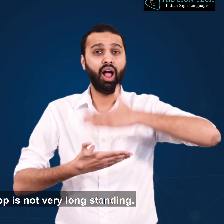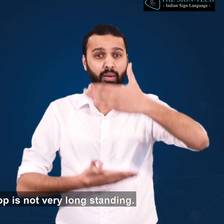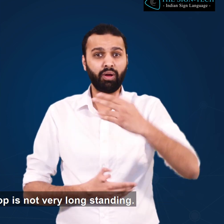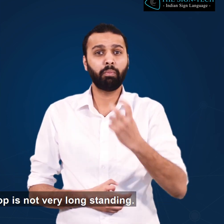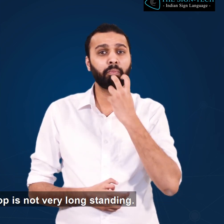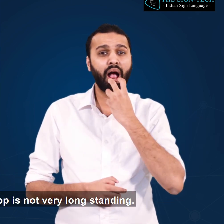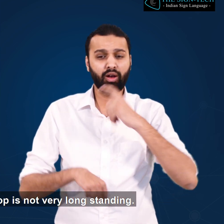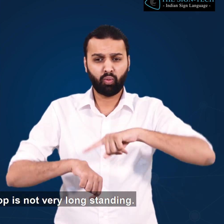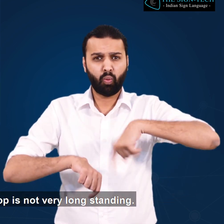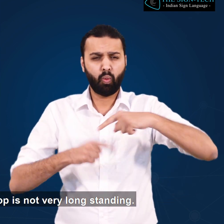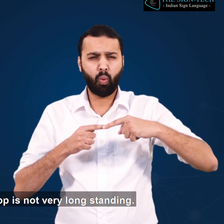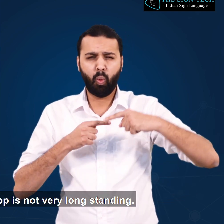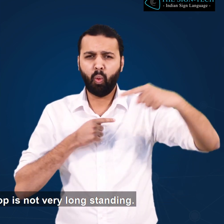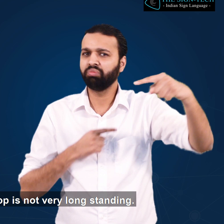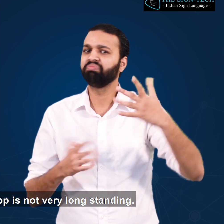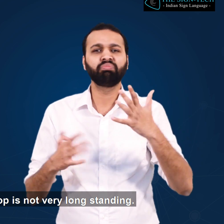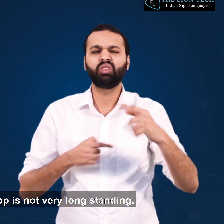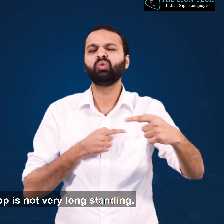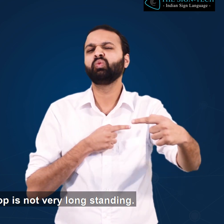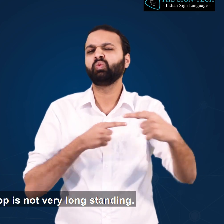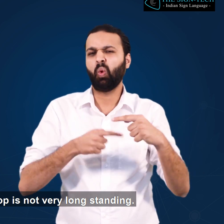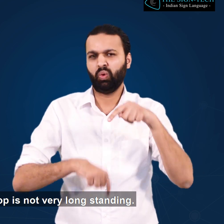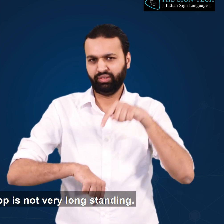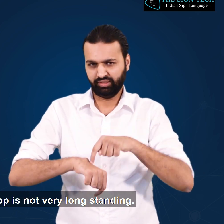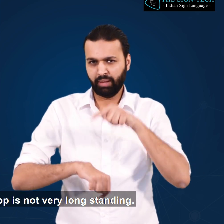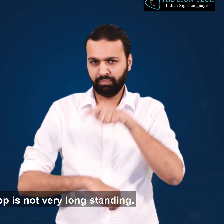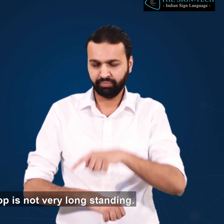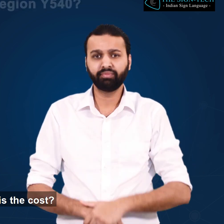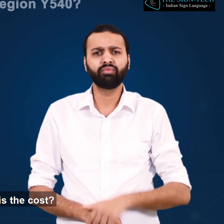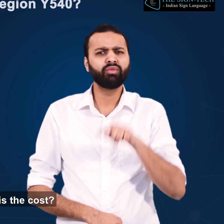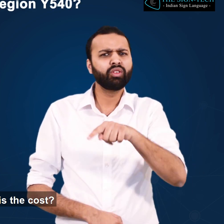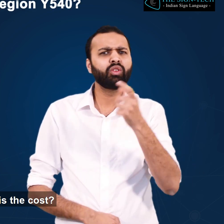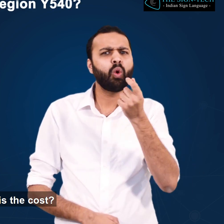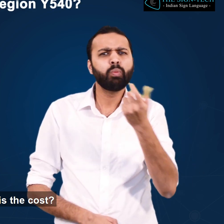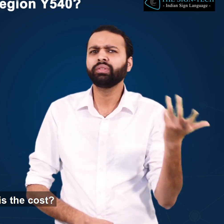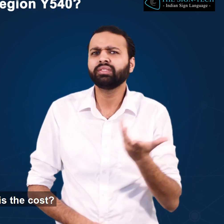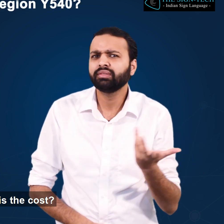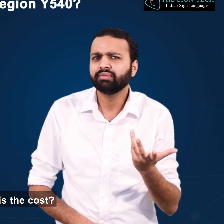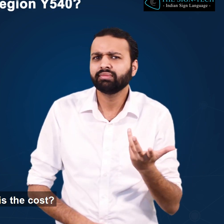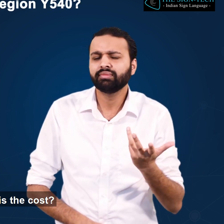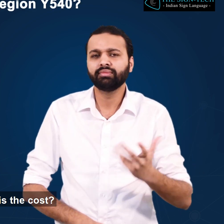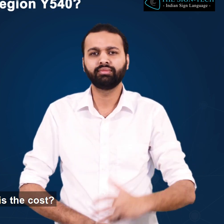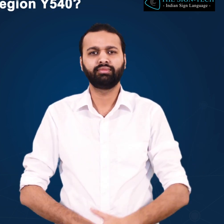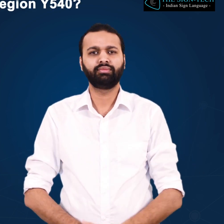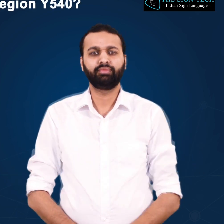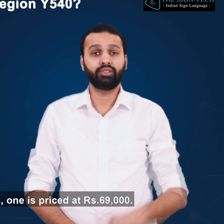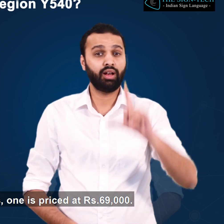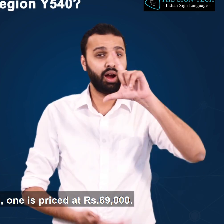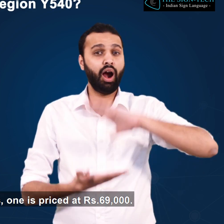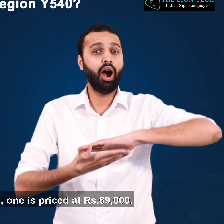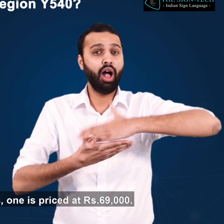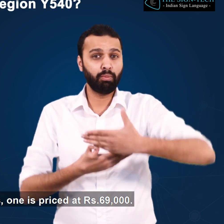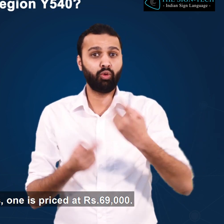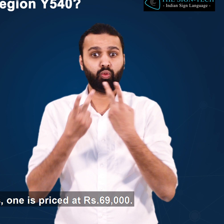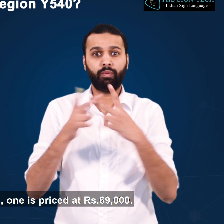The battery of the laptop is not very long standing. What is the cost? There are two variants.